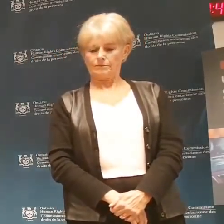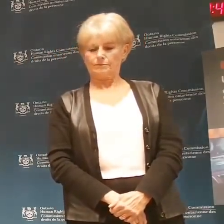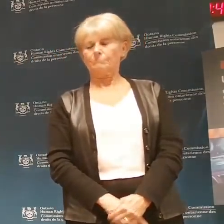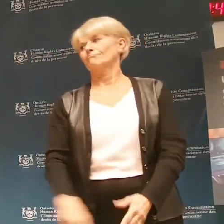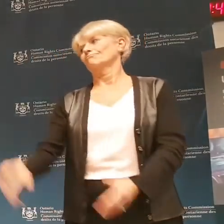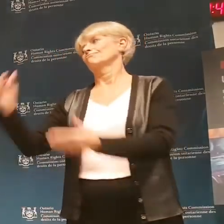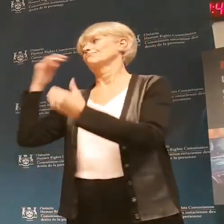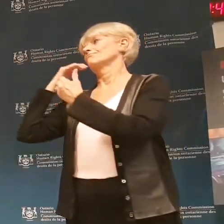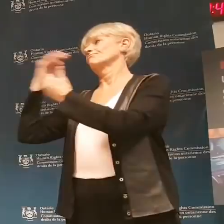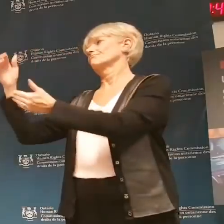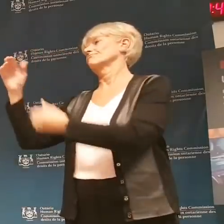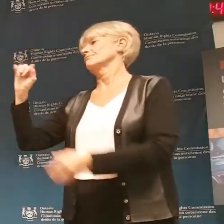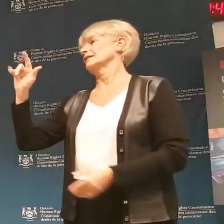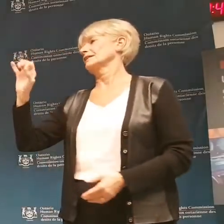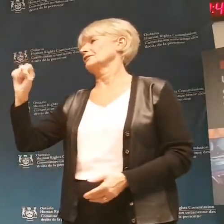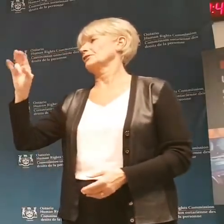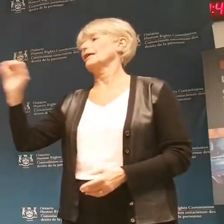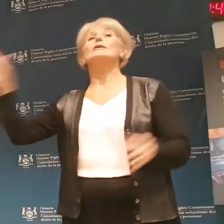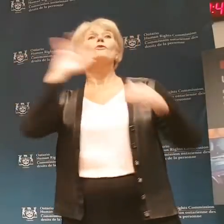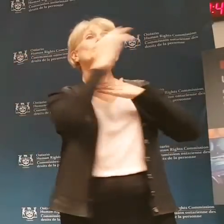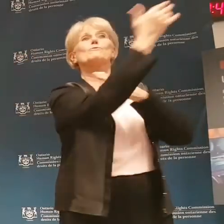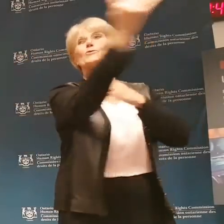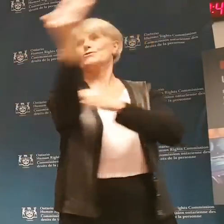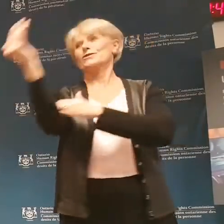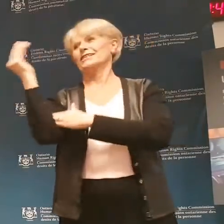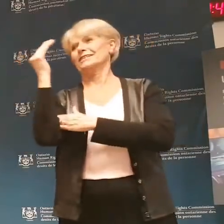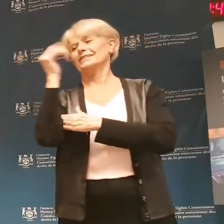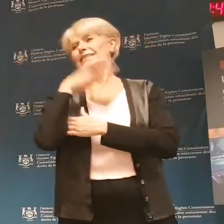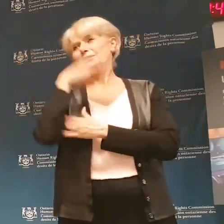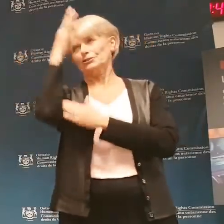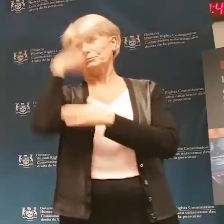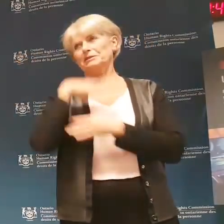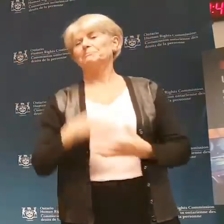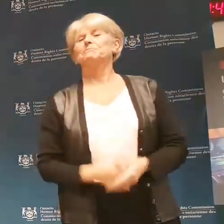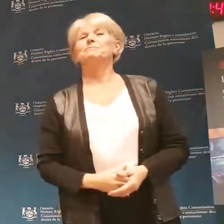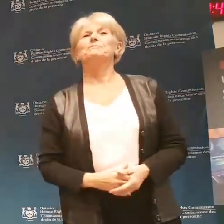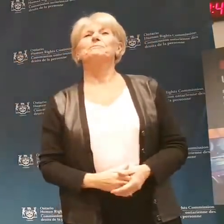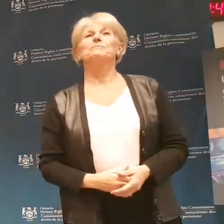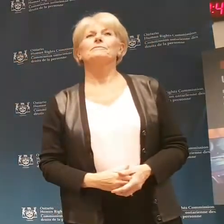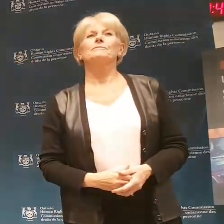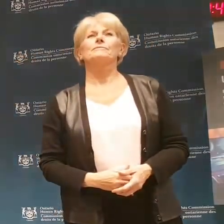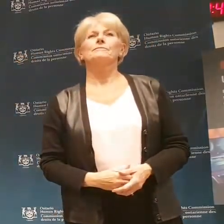Thank you, Alicia. Good morning, ladies and gentlemen.